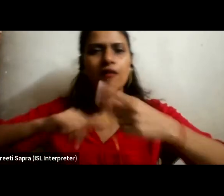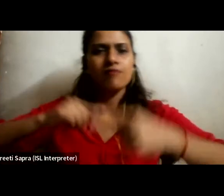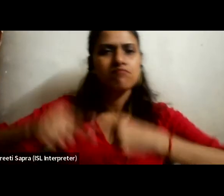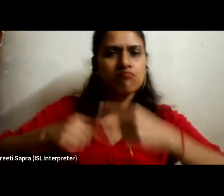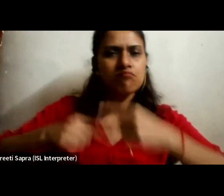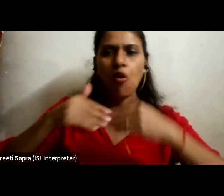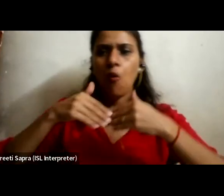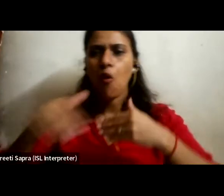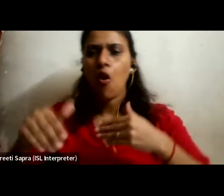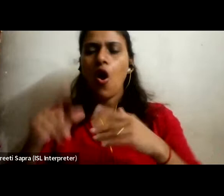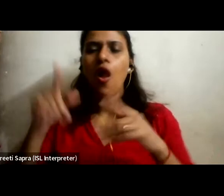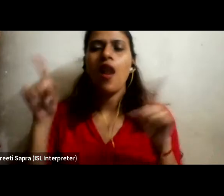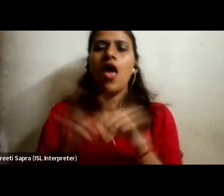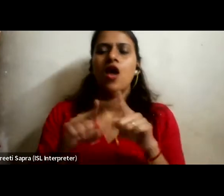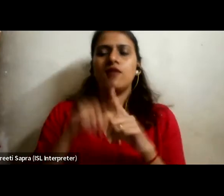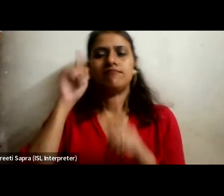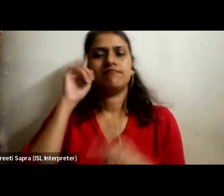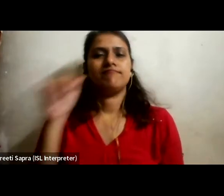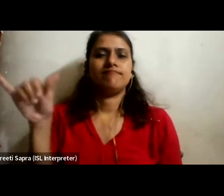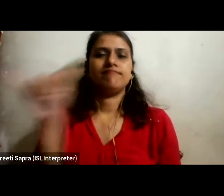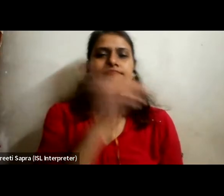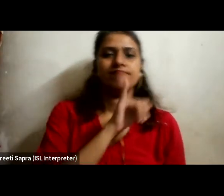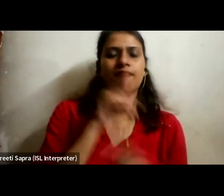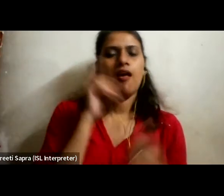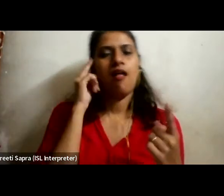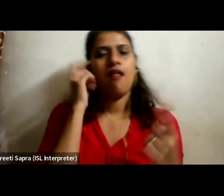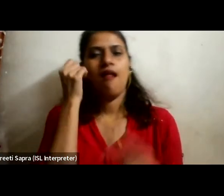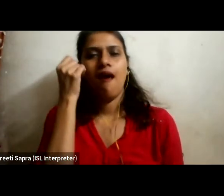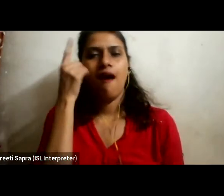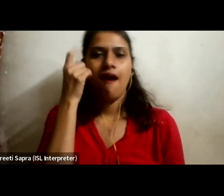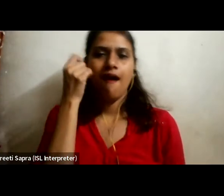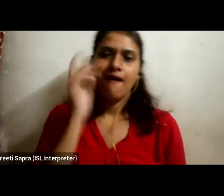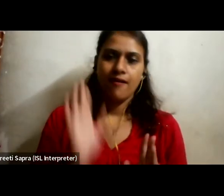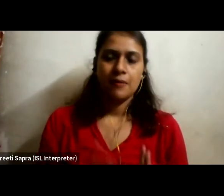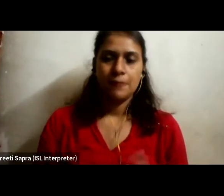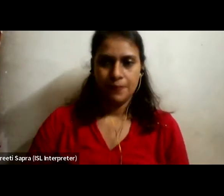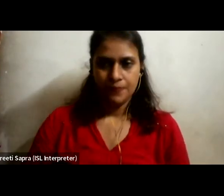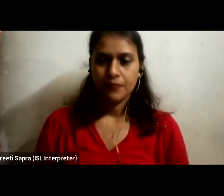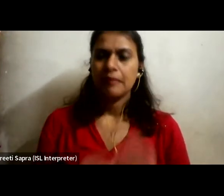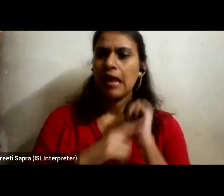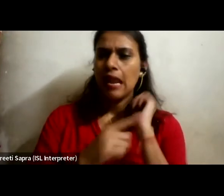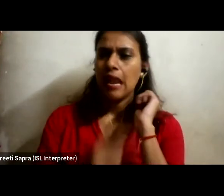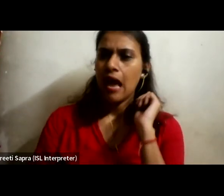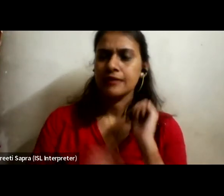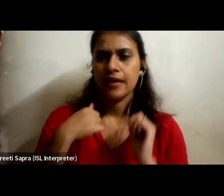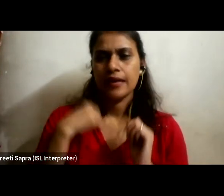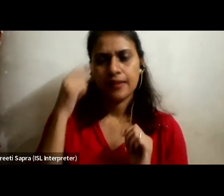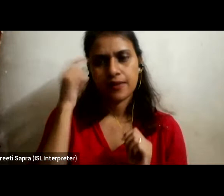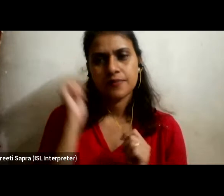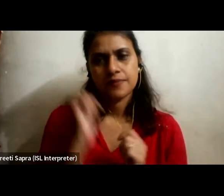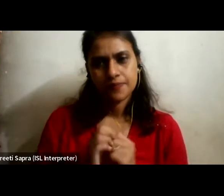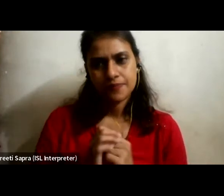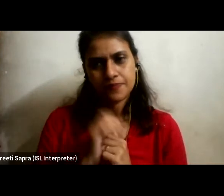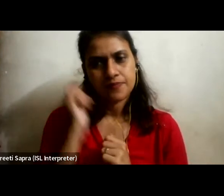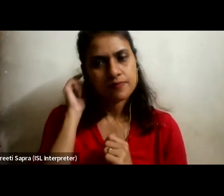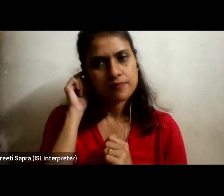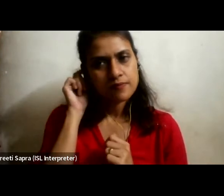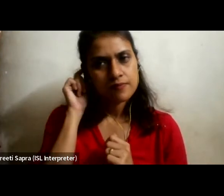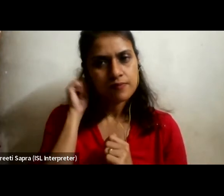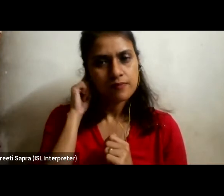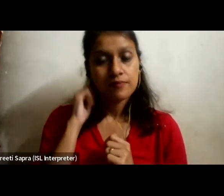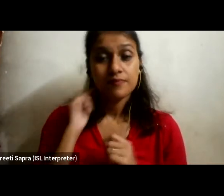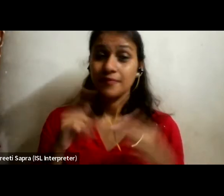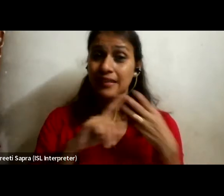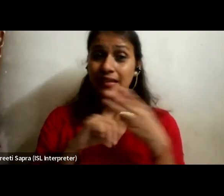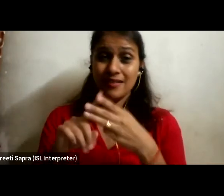common understanding of the implementation of these AI principles. And last, I think, especially for the Eastern Hemisphere of the